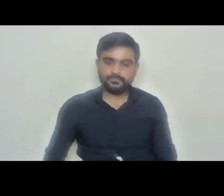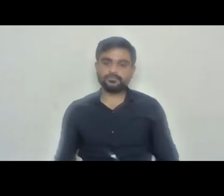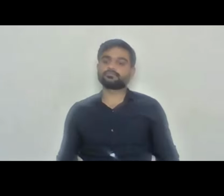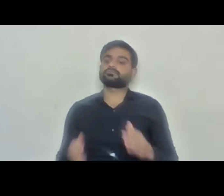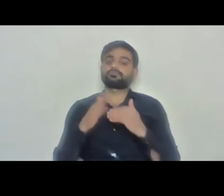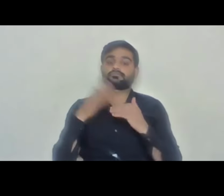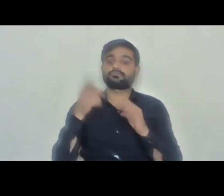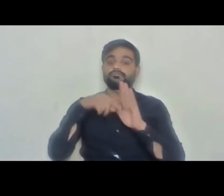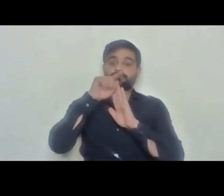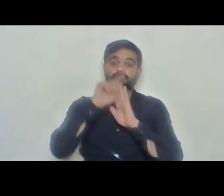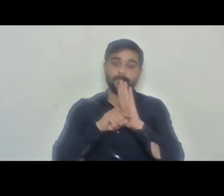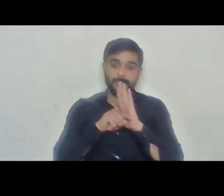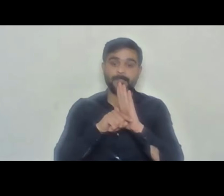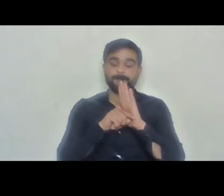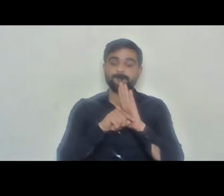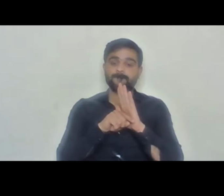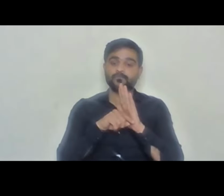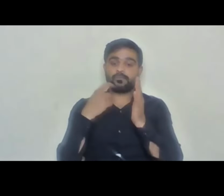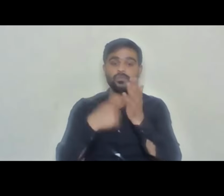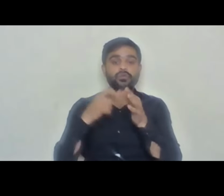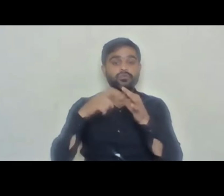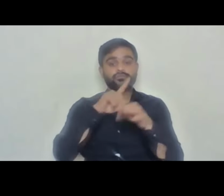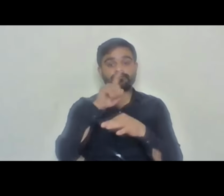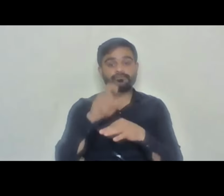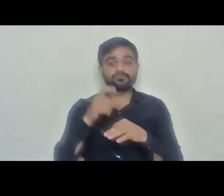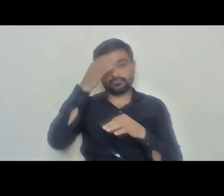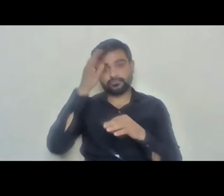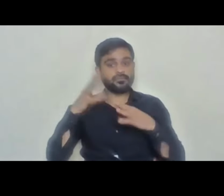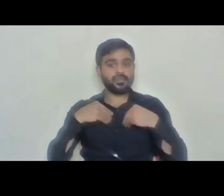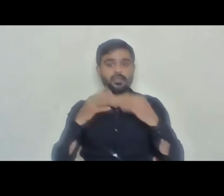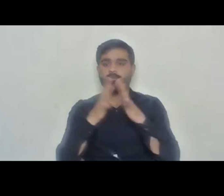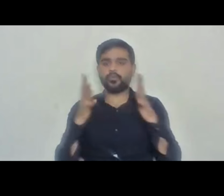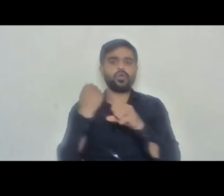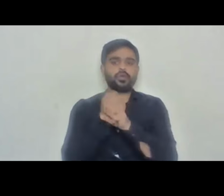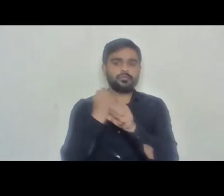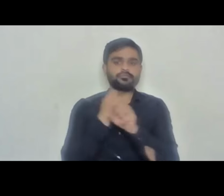more ethical repercussions, and you would have to maybe consider a lot more things